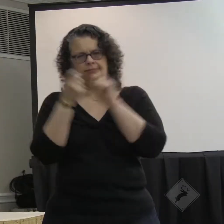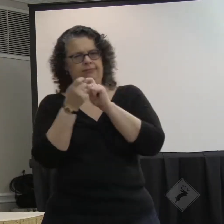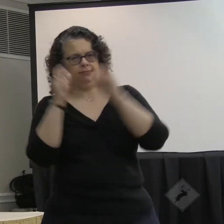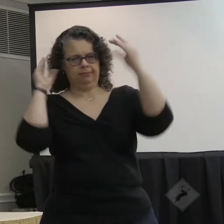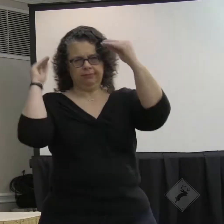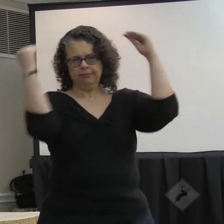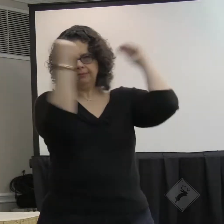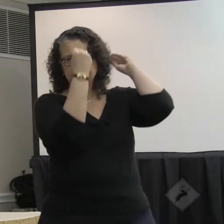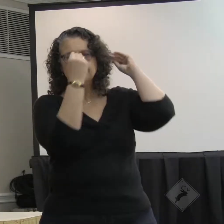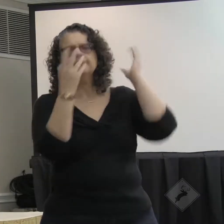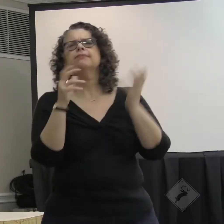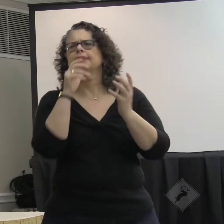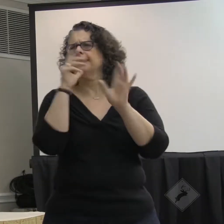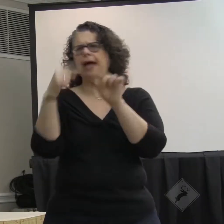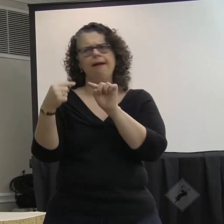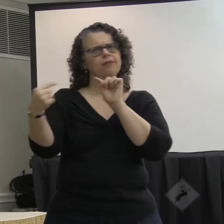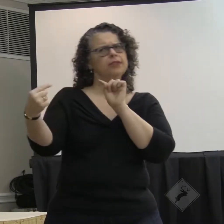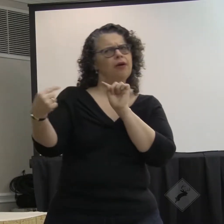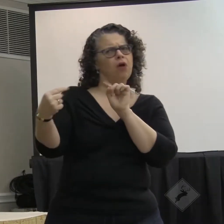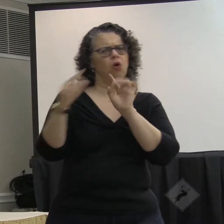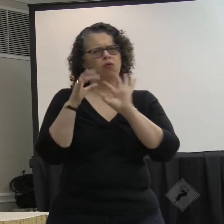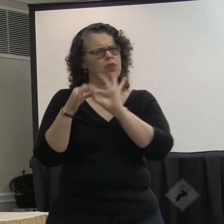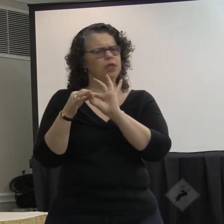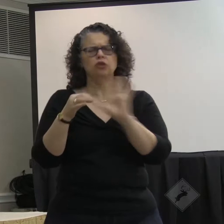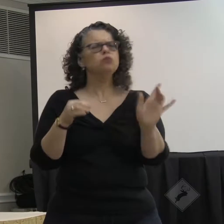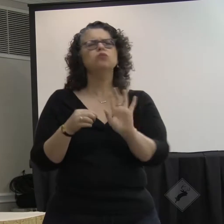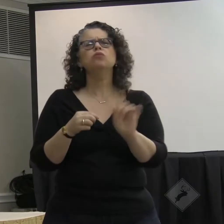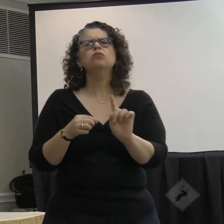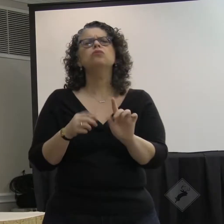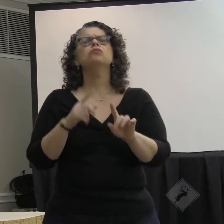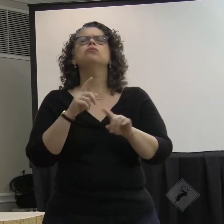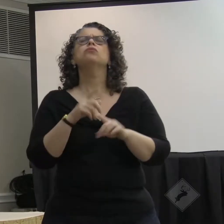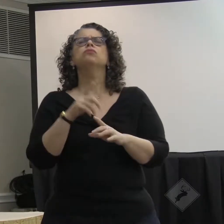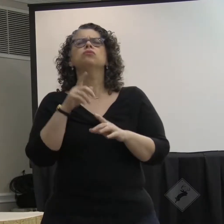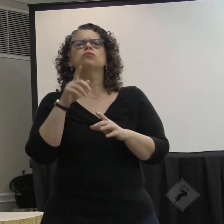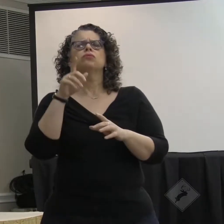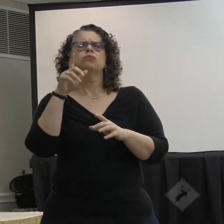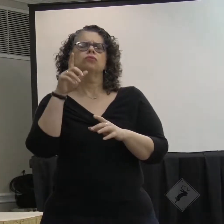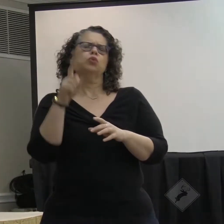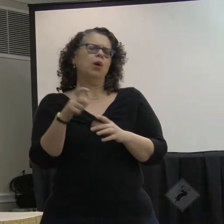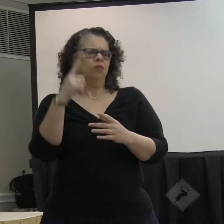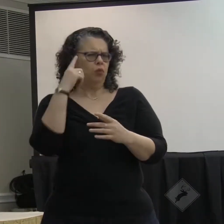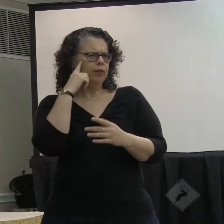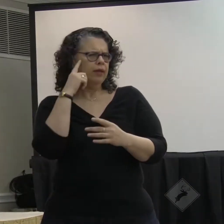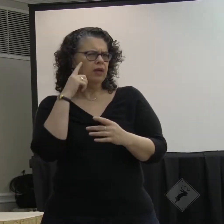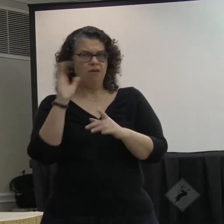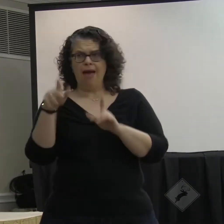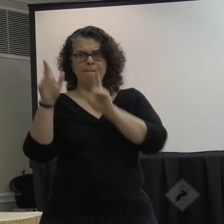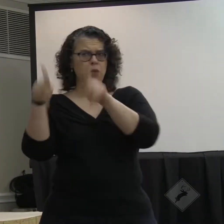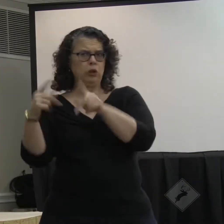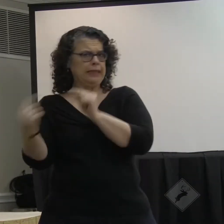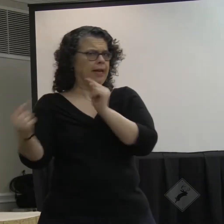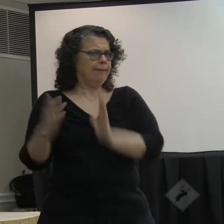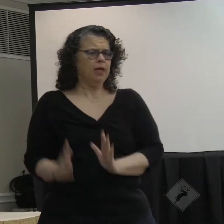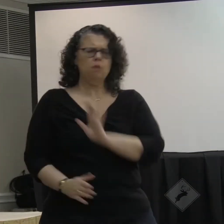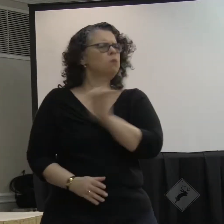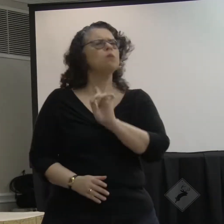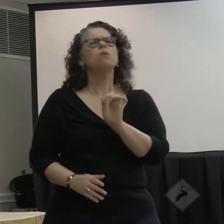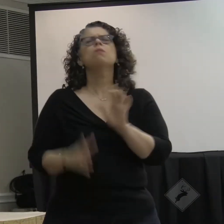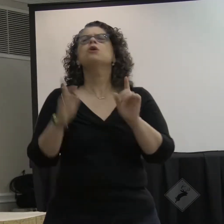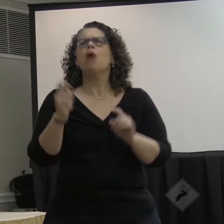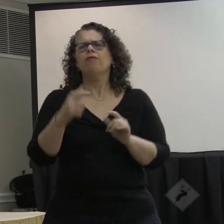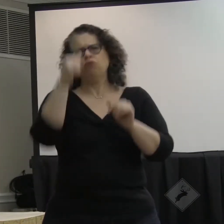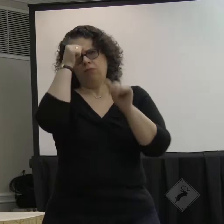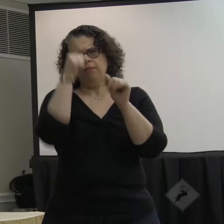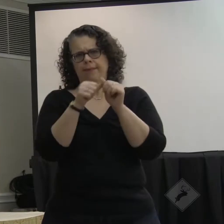It's not an adversarial relationship. You don't have to go into it thinking that they're the enemy, but you do have to go into